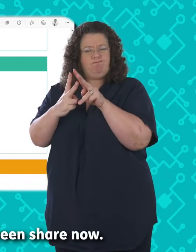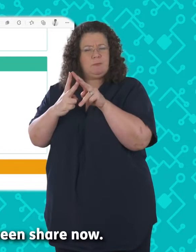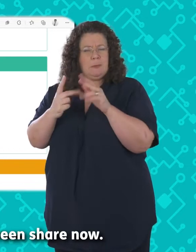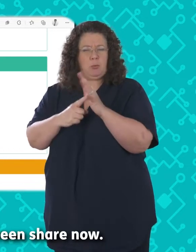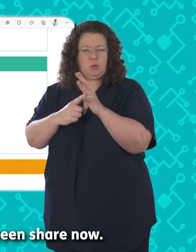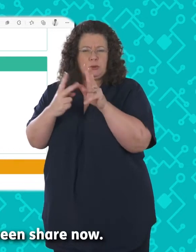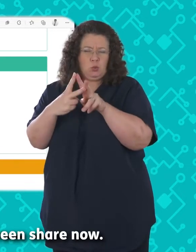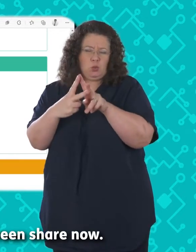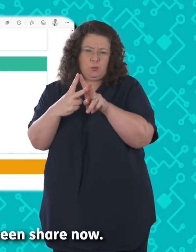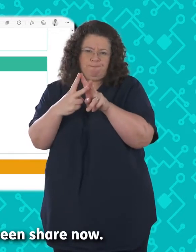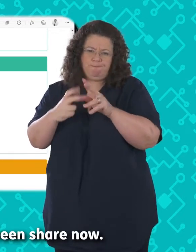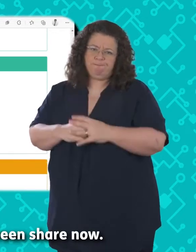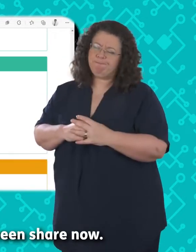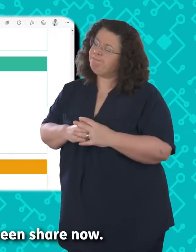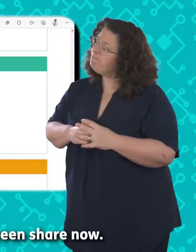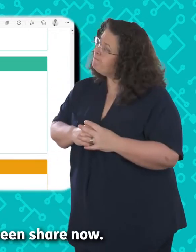I'm going to go back to my screen share now.